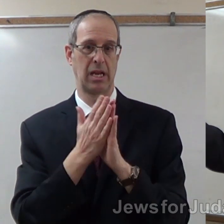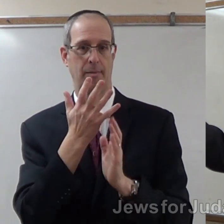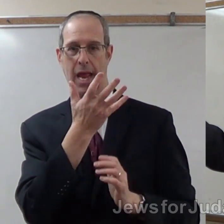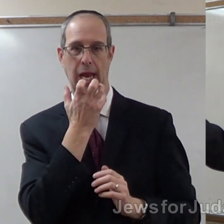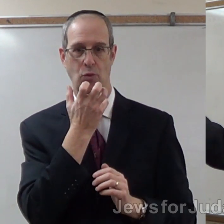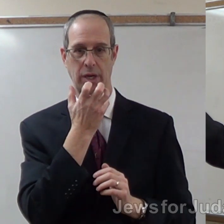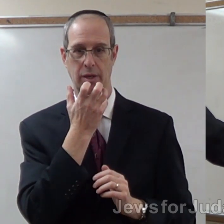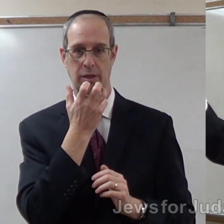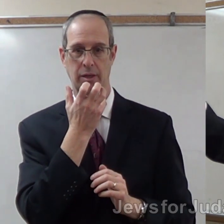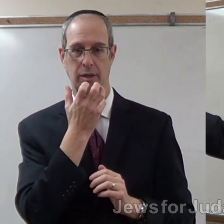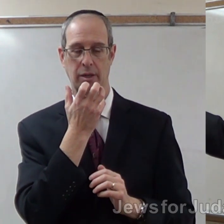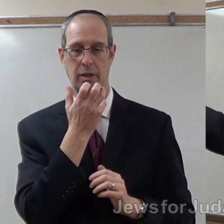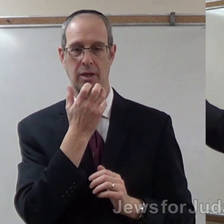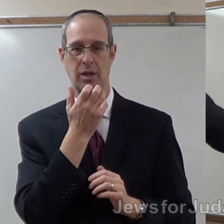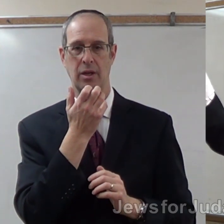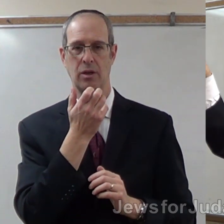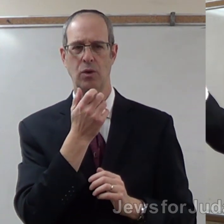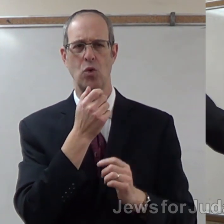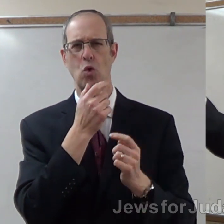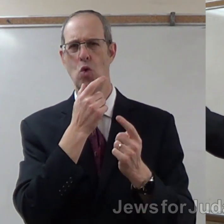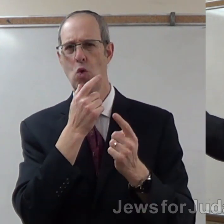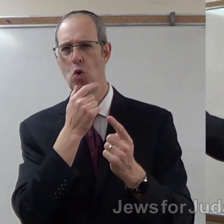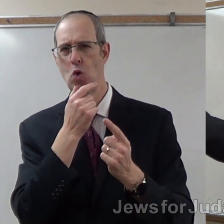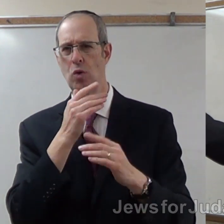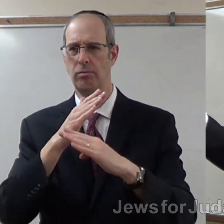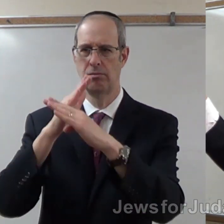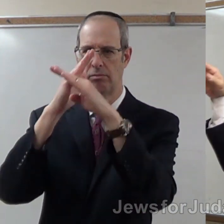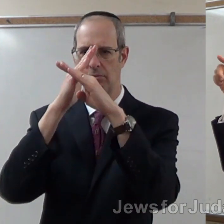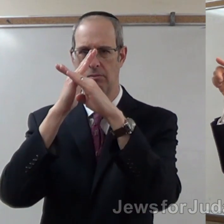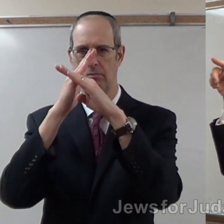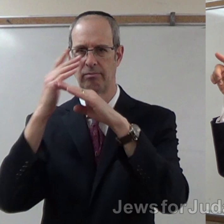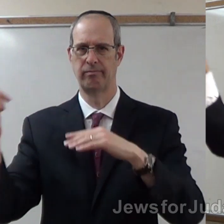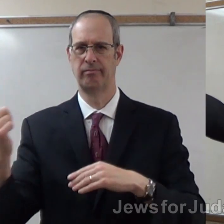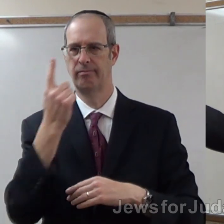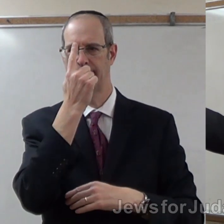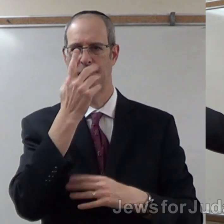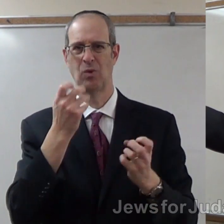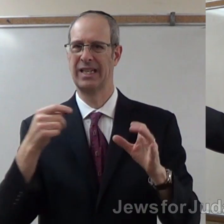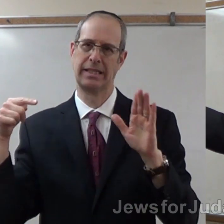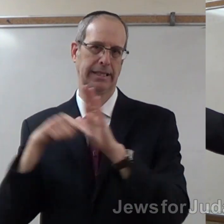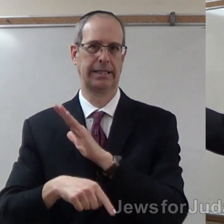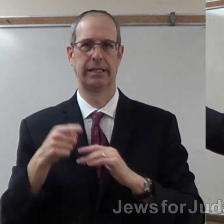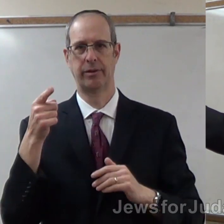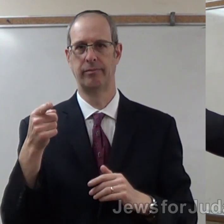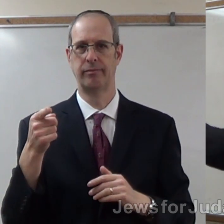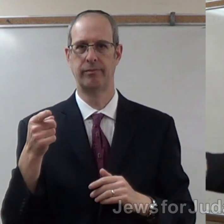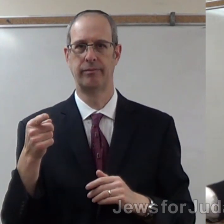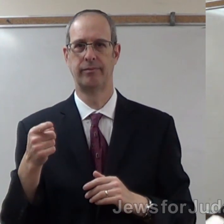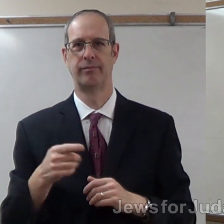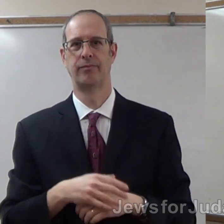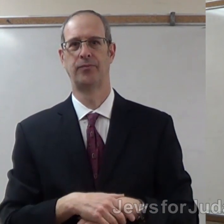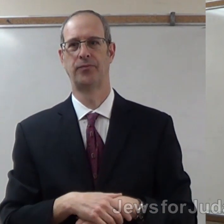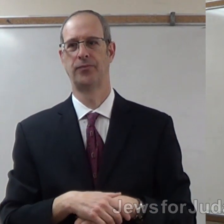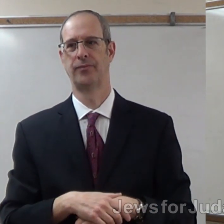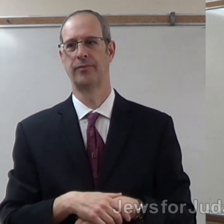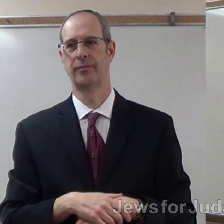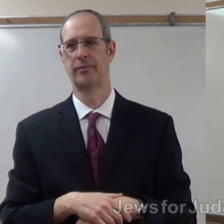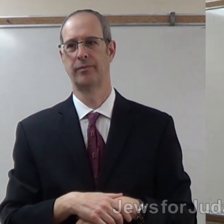angry. Anyone that gets in their way, they want to kill that person.